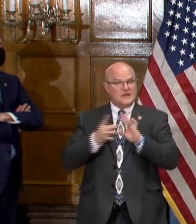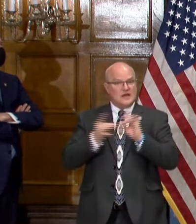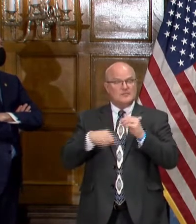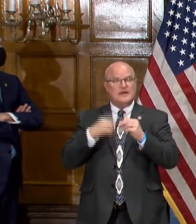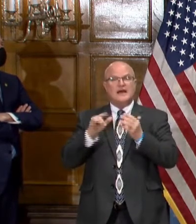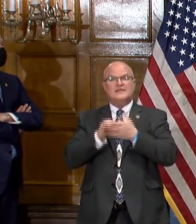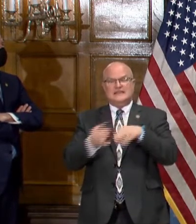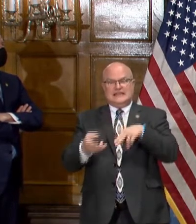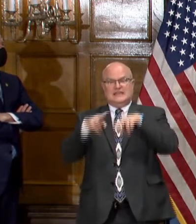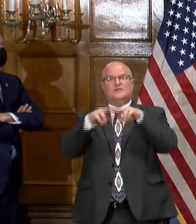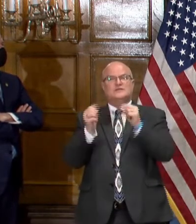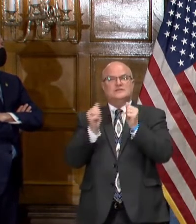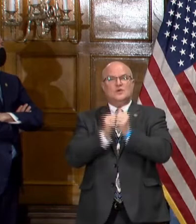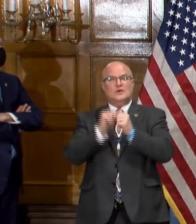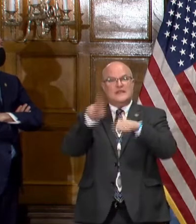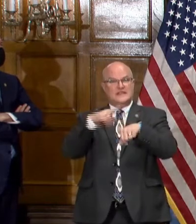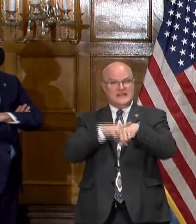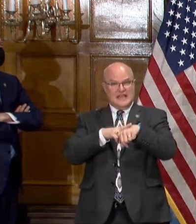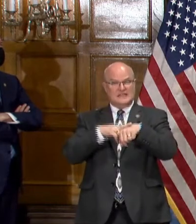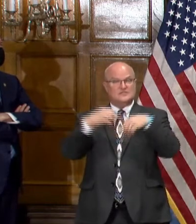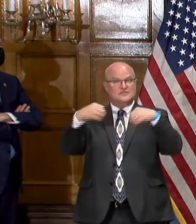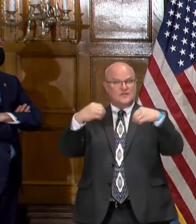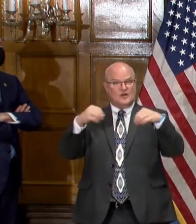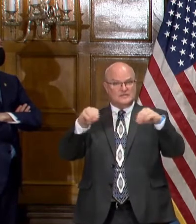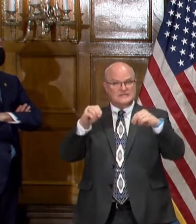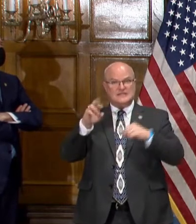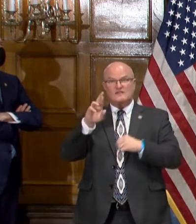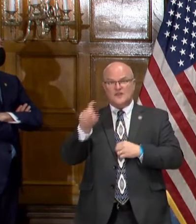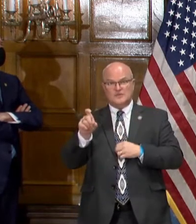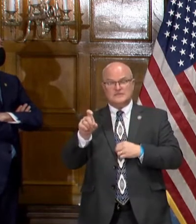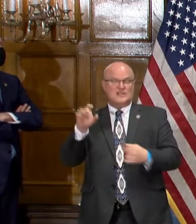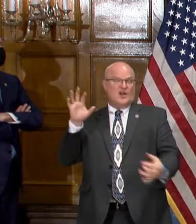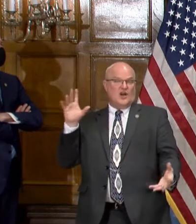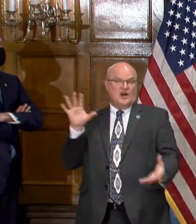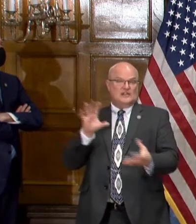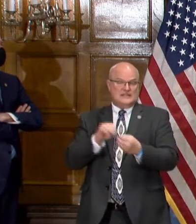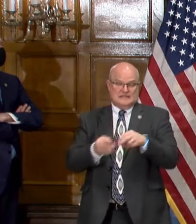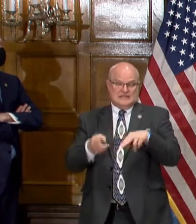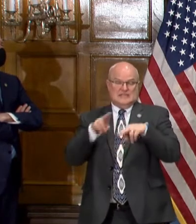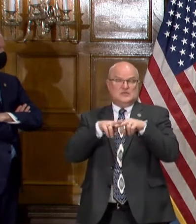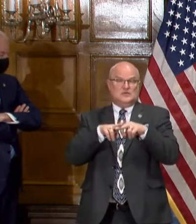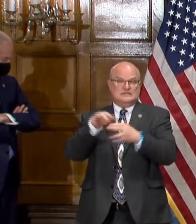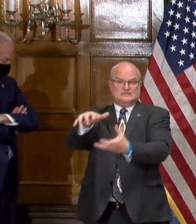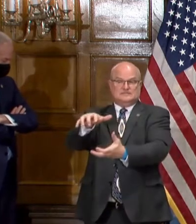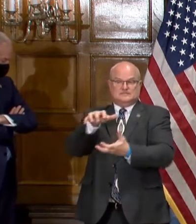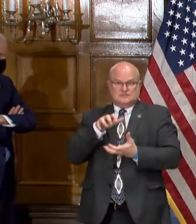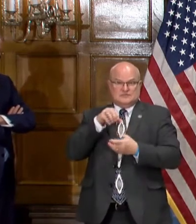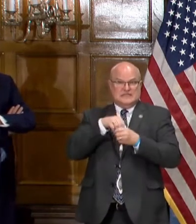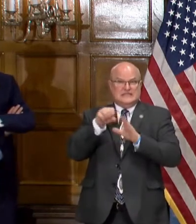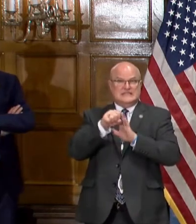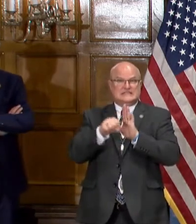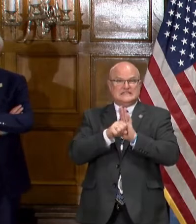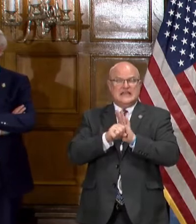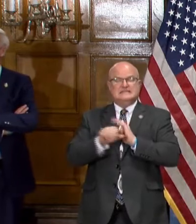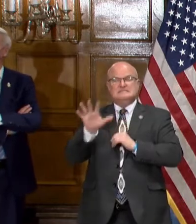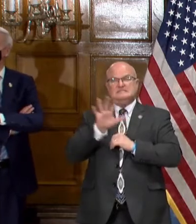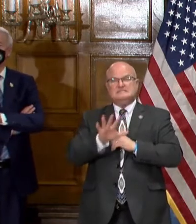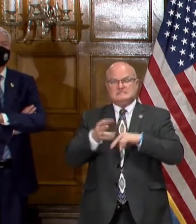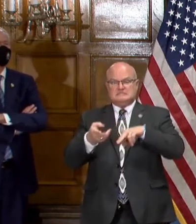the increase with the National Retail Pharmacy Program, altogether that increases the volume of coming into the state of